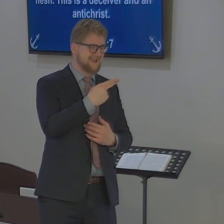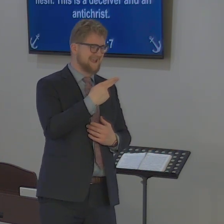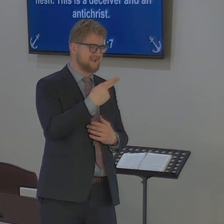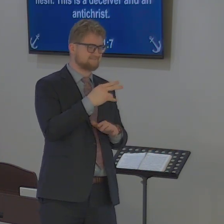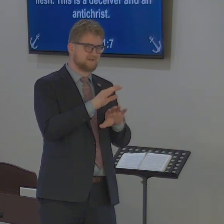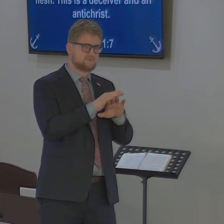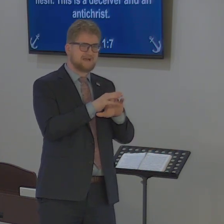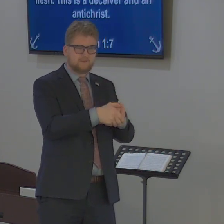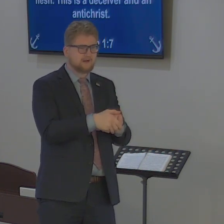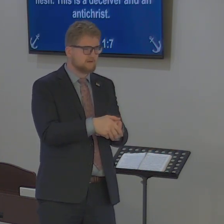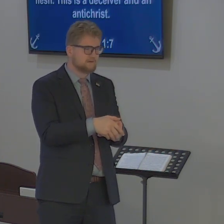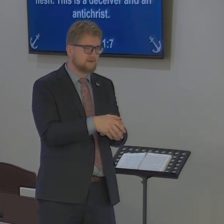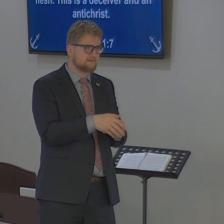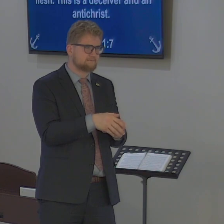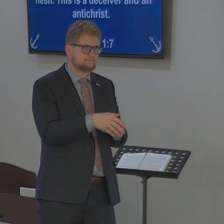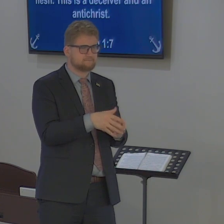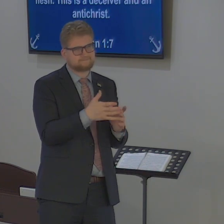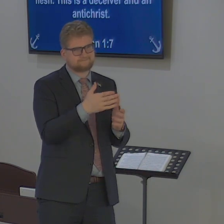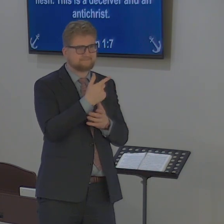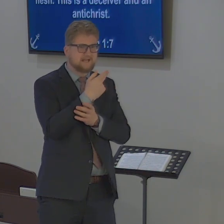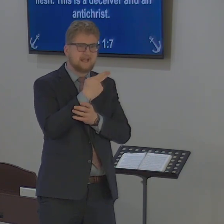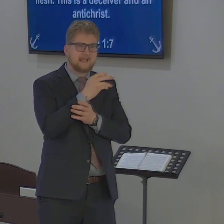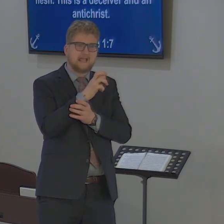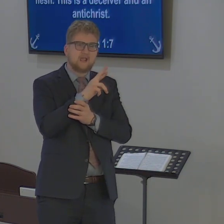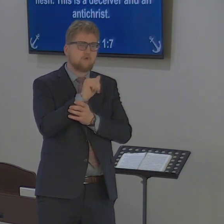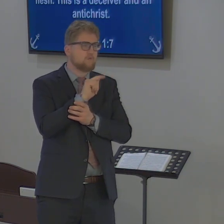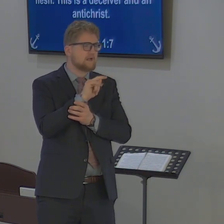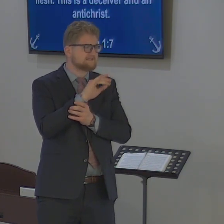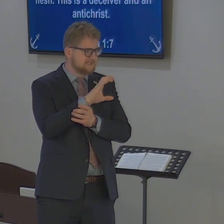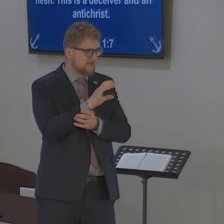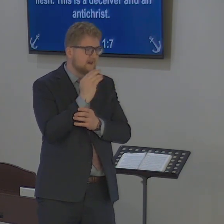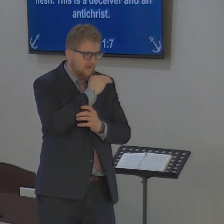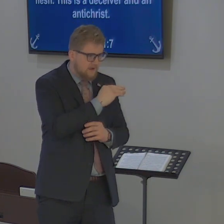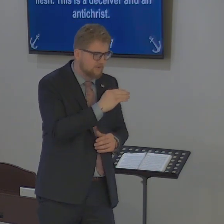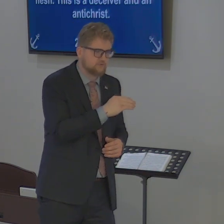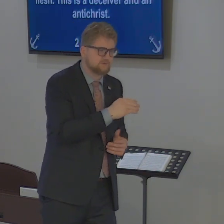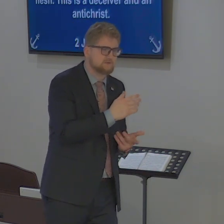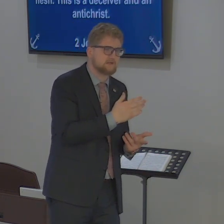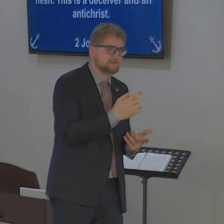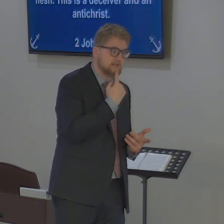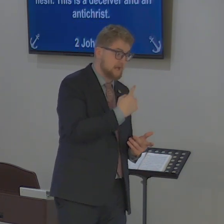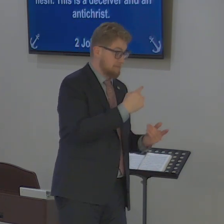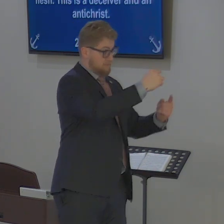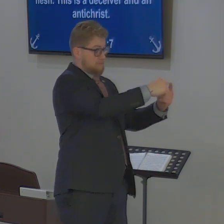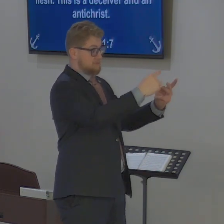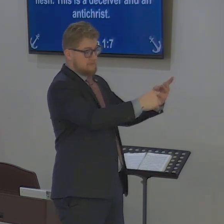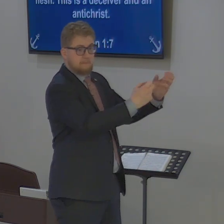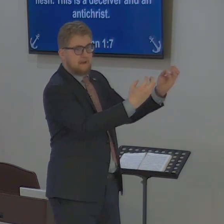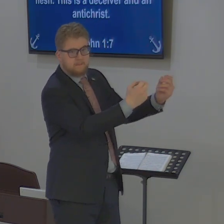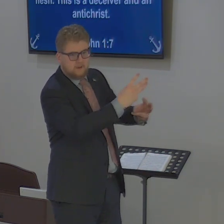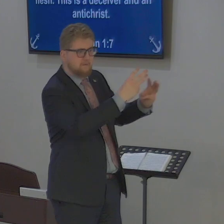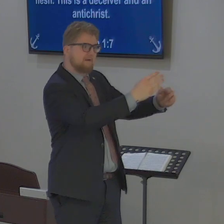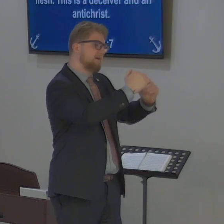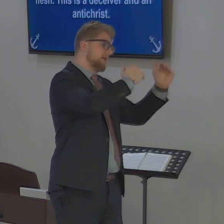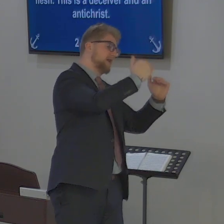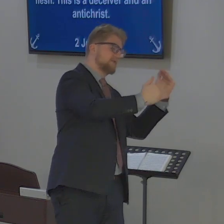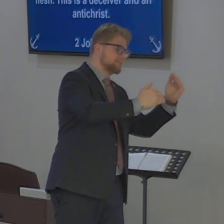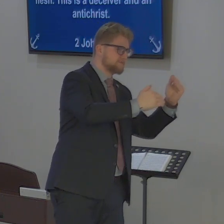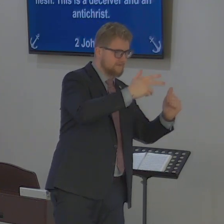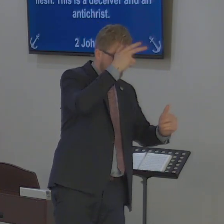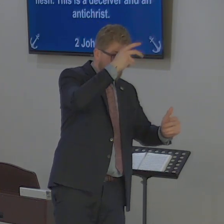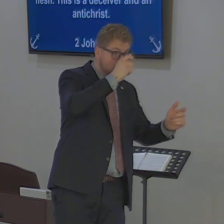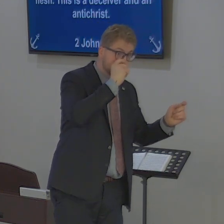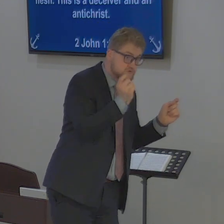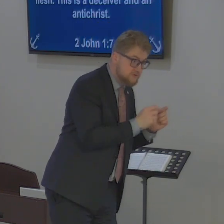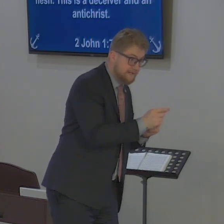can give you any kind of description on how to get to heaven that would not be scriptural. So if the devil can deceive an individual in not believing